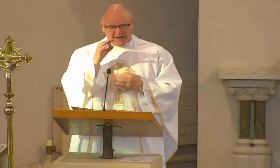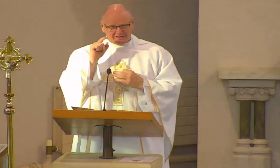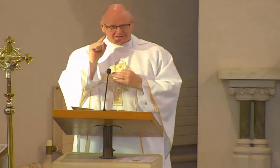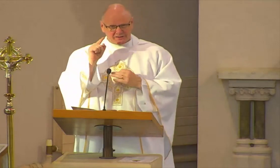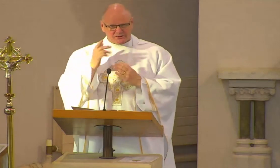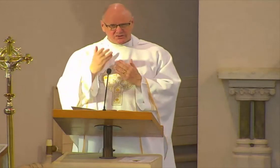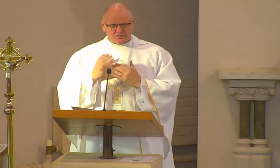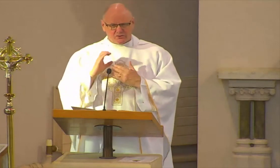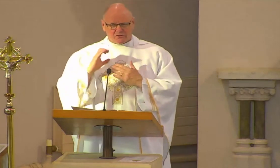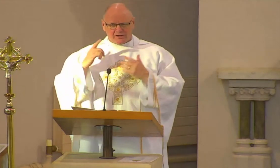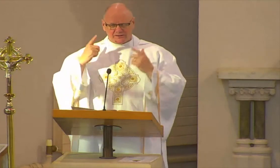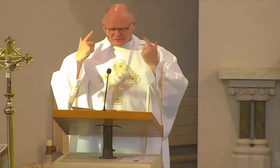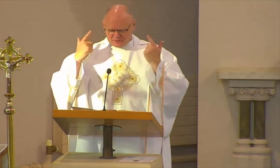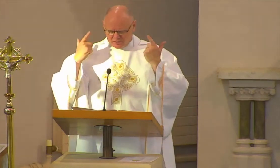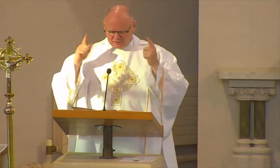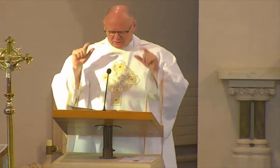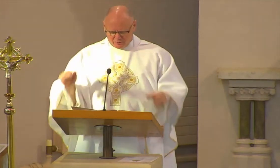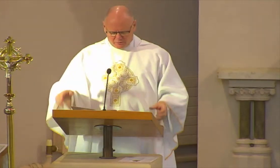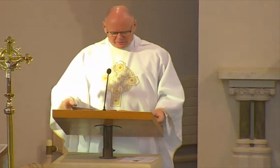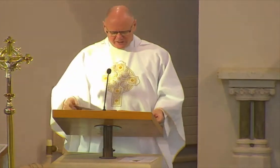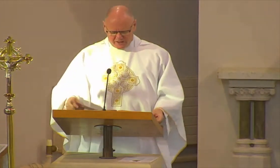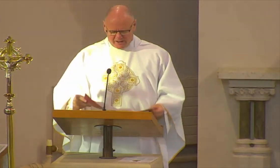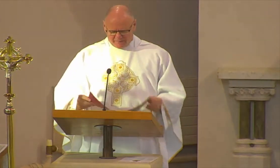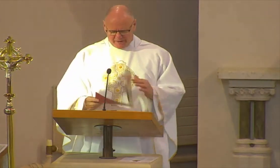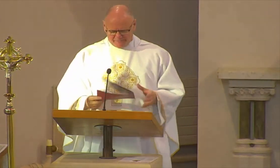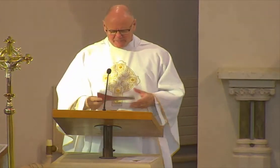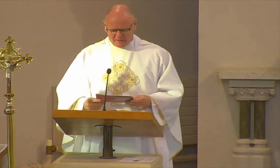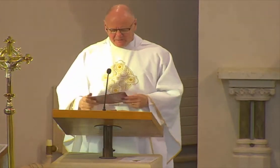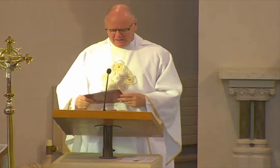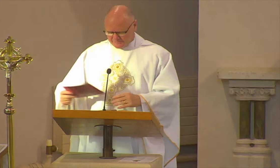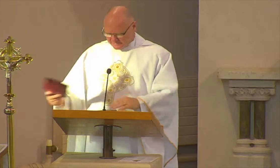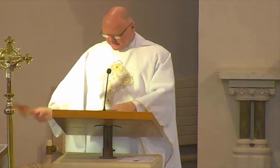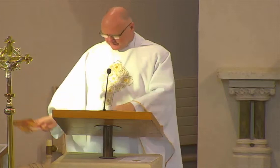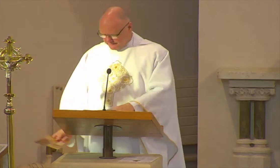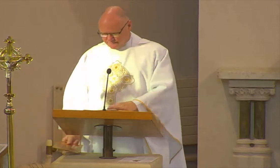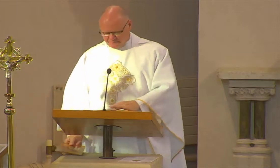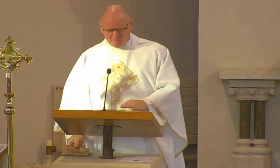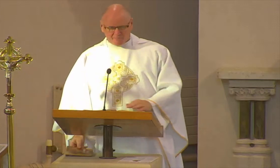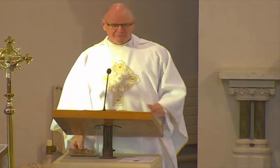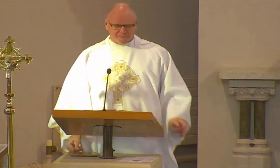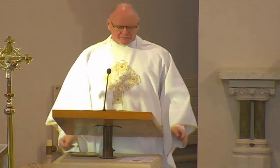this through Christ our Lord. Amen. Please be seated.